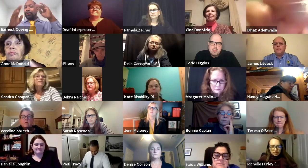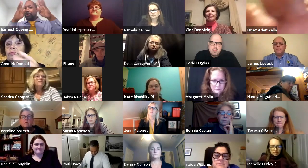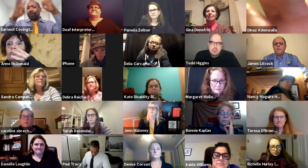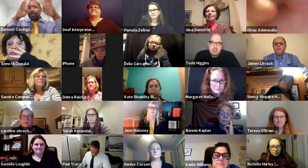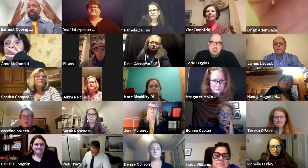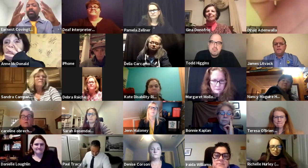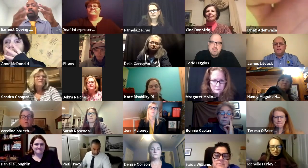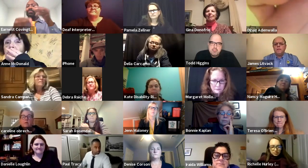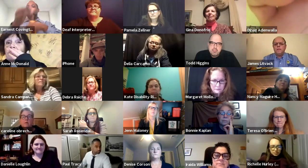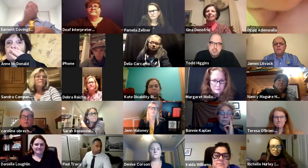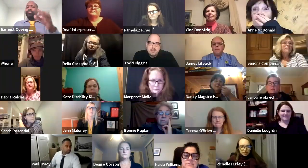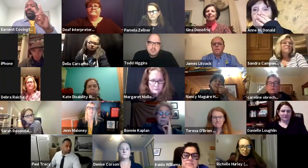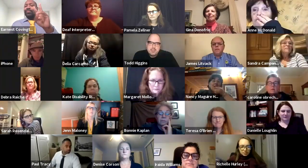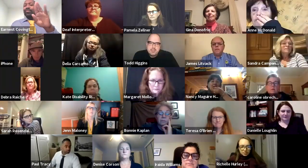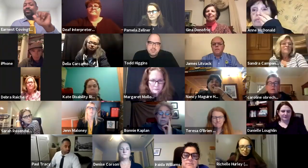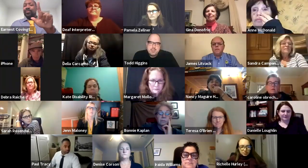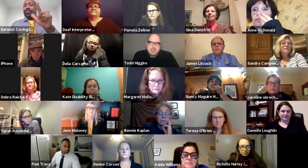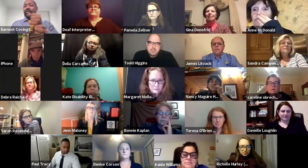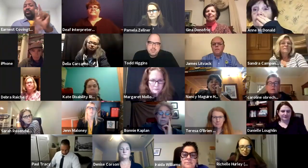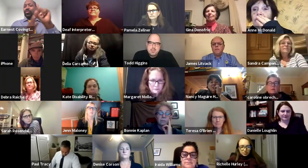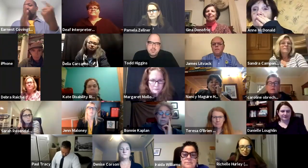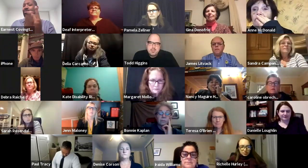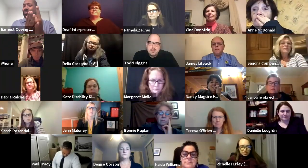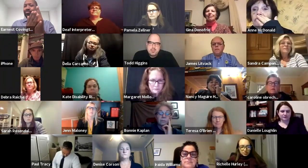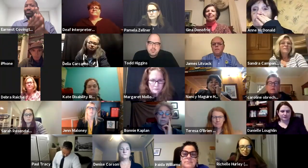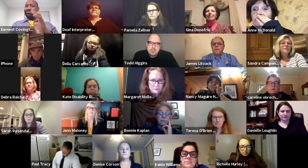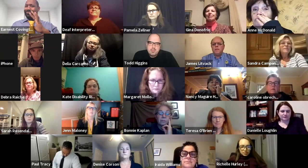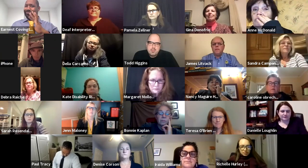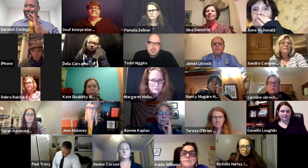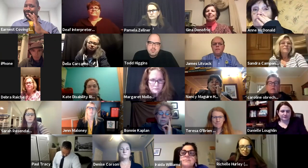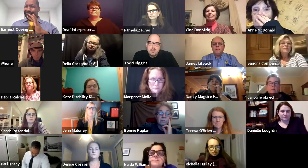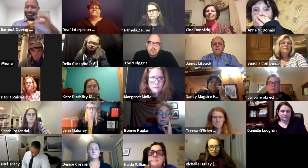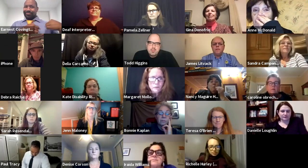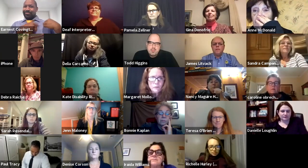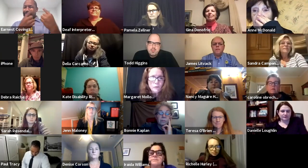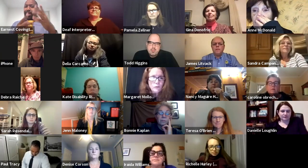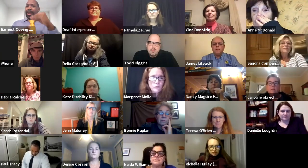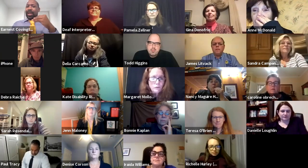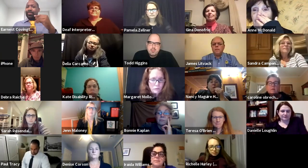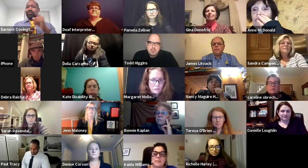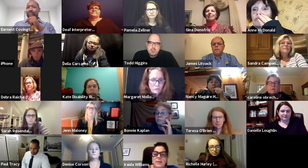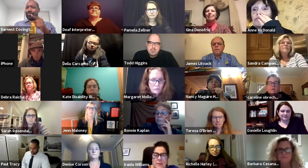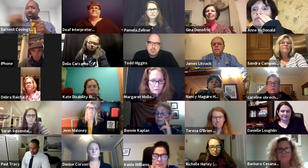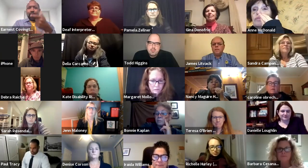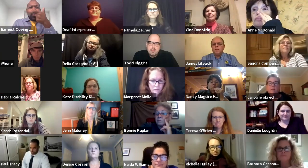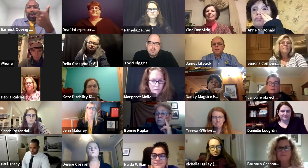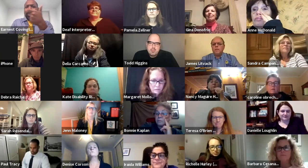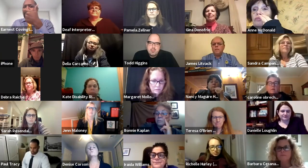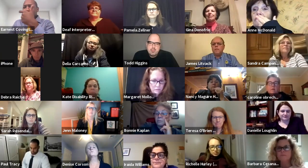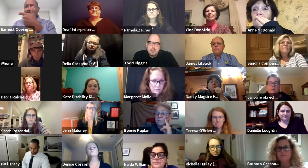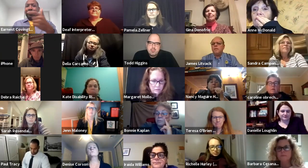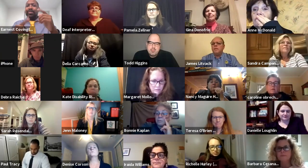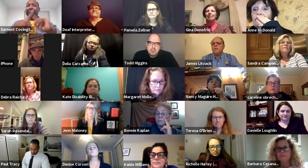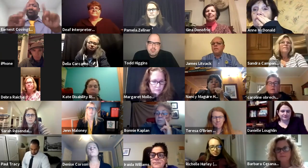get creative. So our staff came up with this idea to do it virtually. And I thought that was pretty cool.